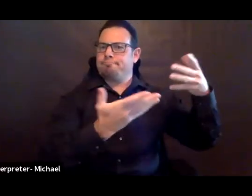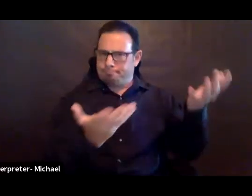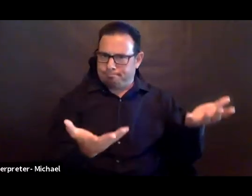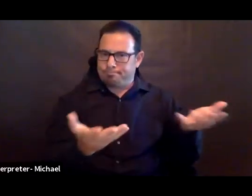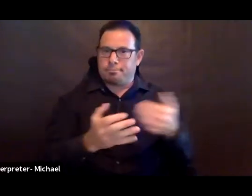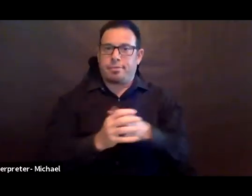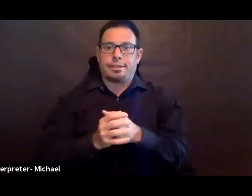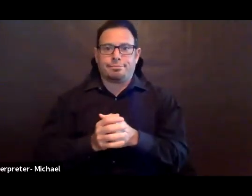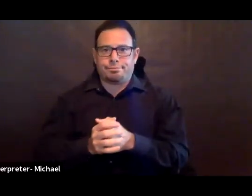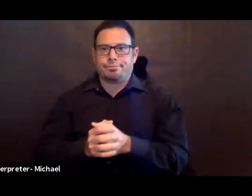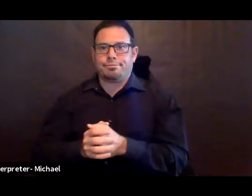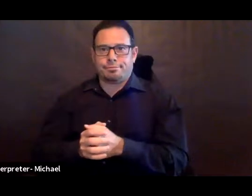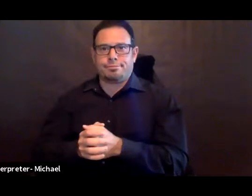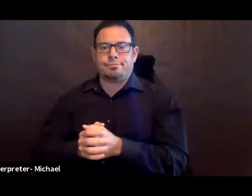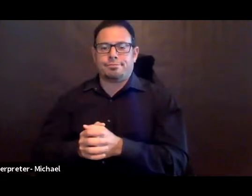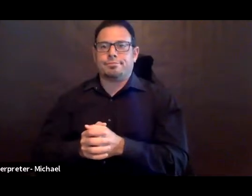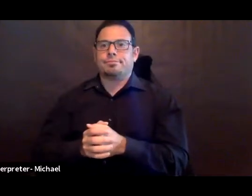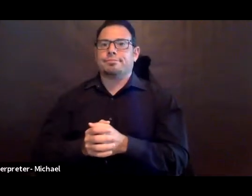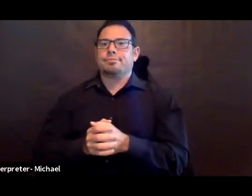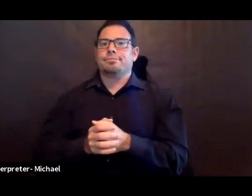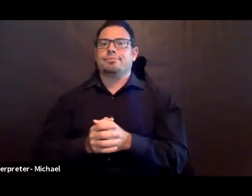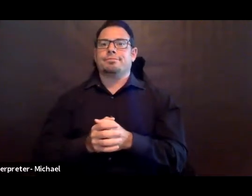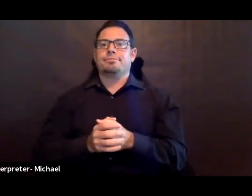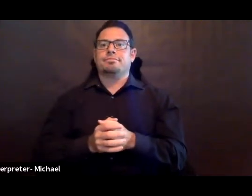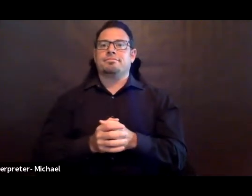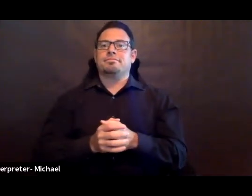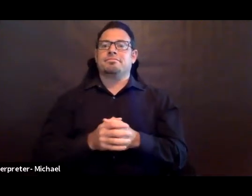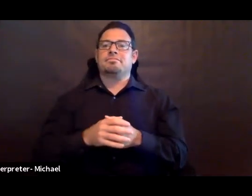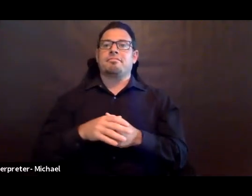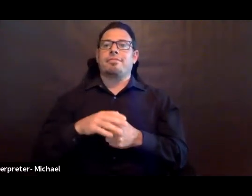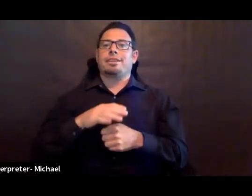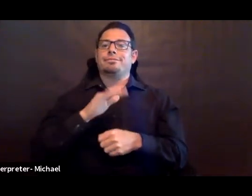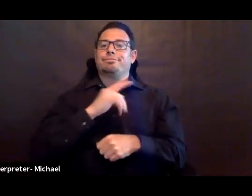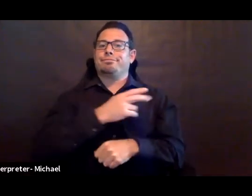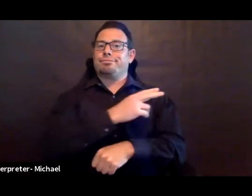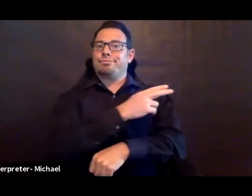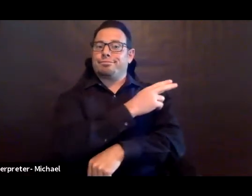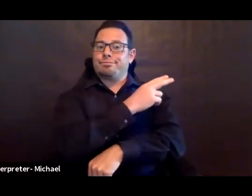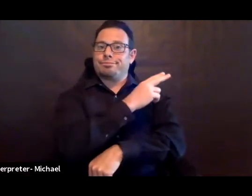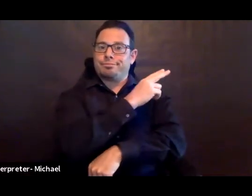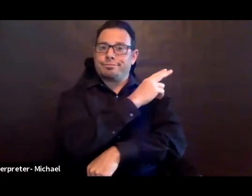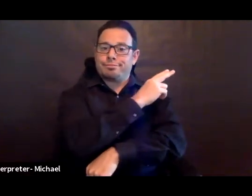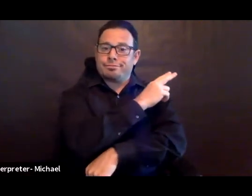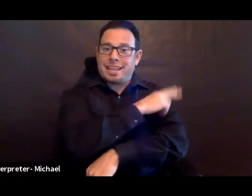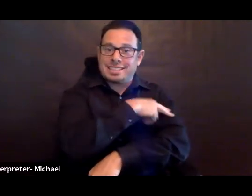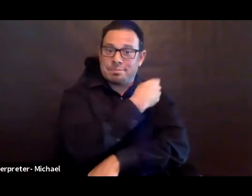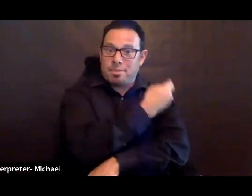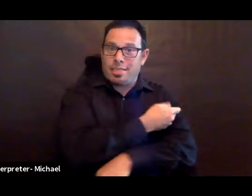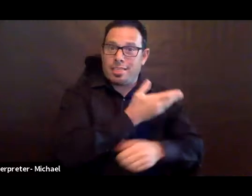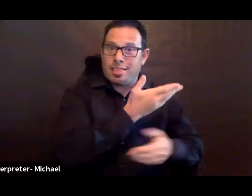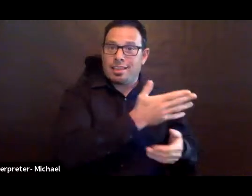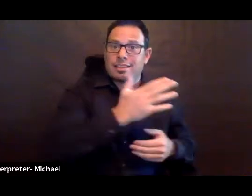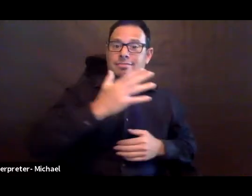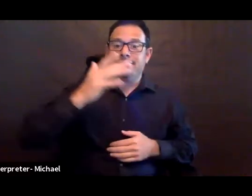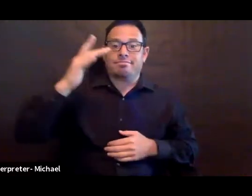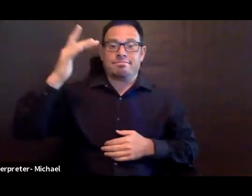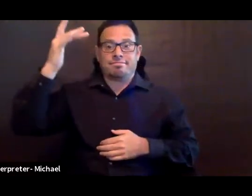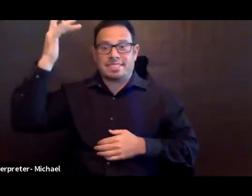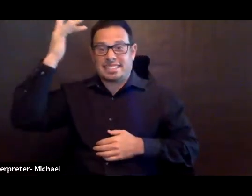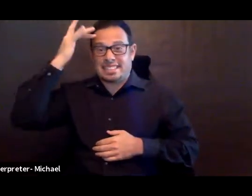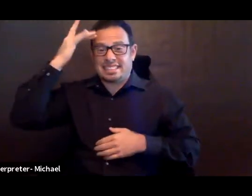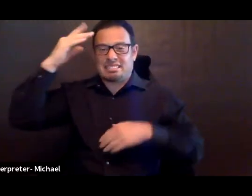low, and they do remain comfortably below the caution thresholds that we've set for our risk measures that we track every